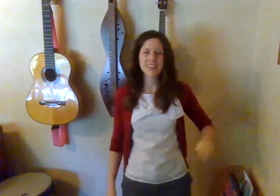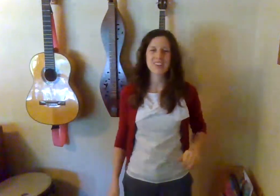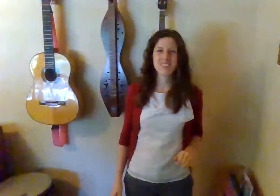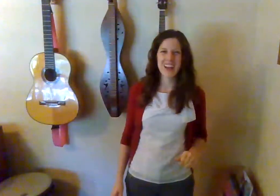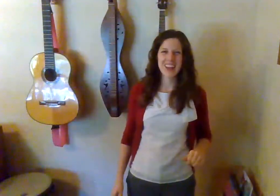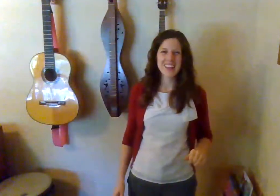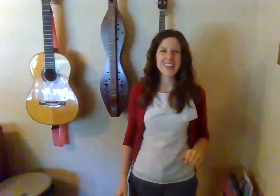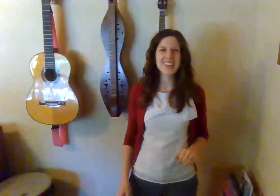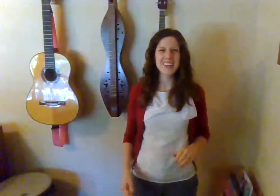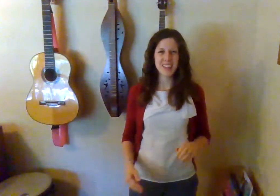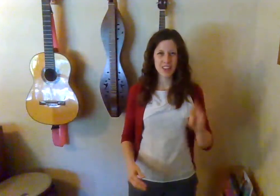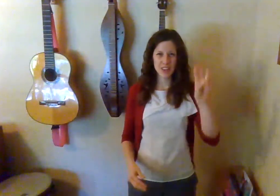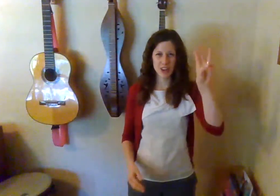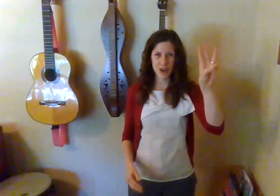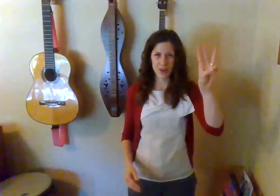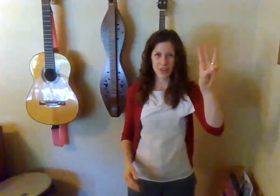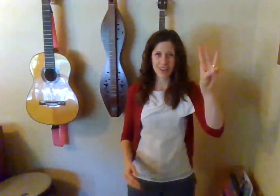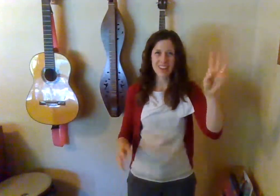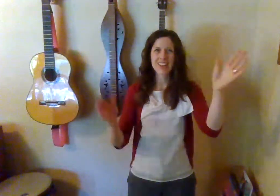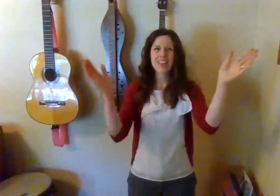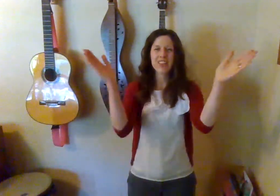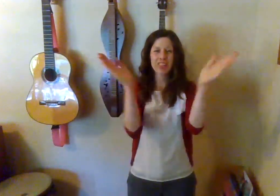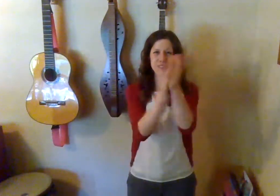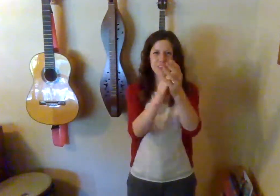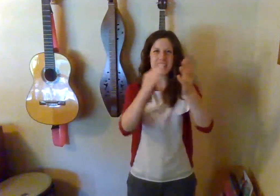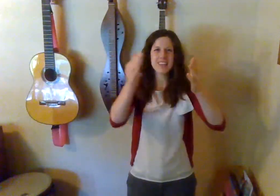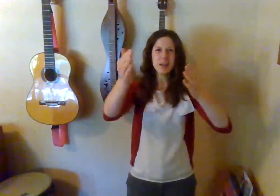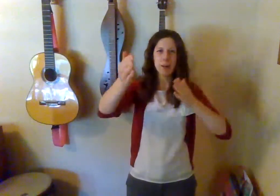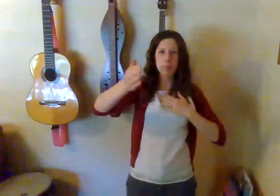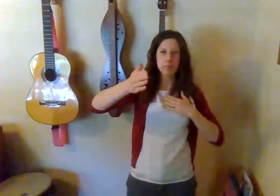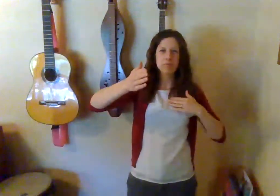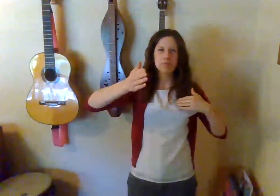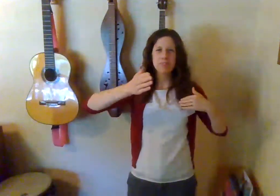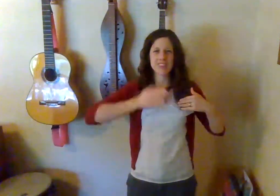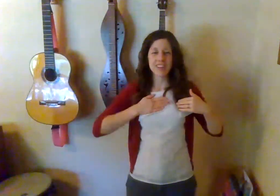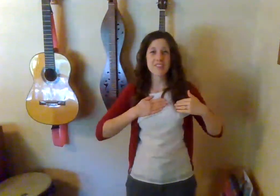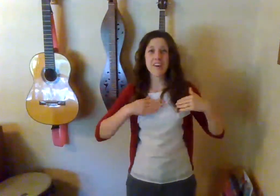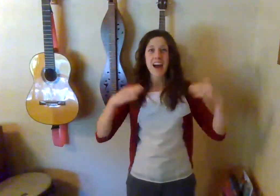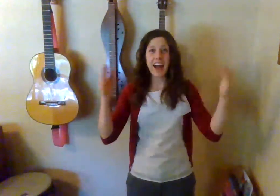Ready, go. Three, five.